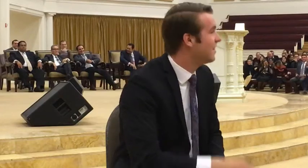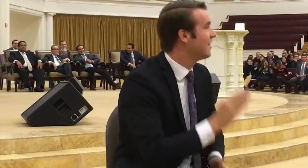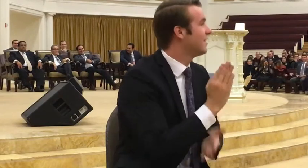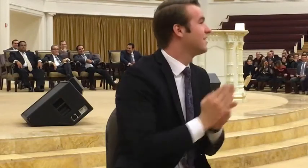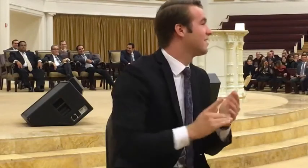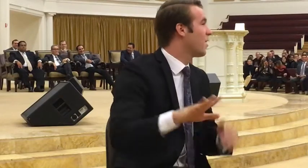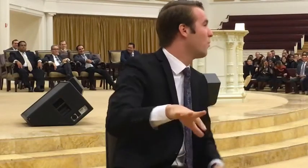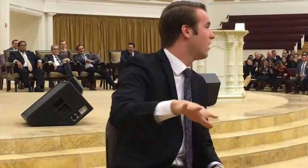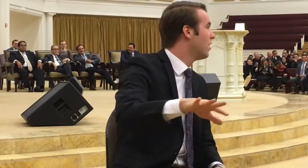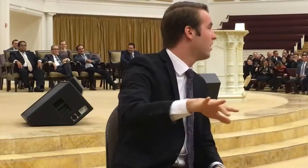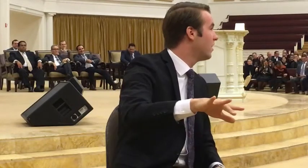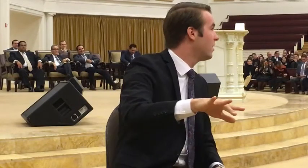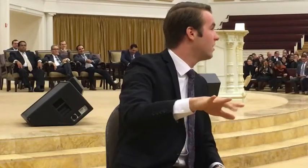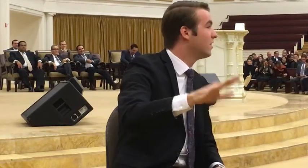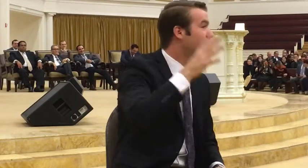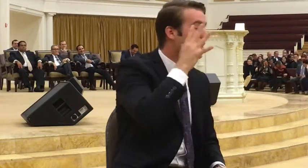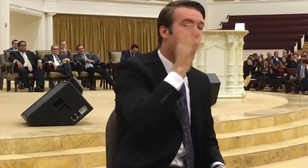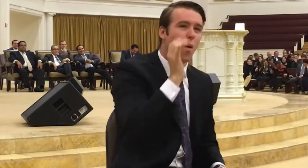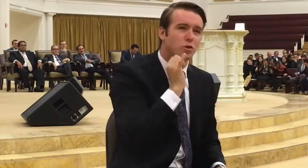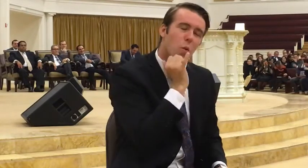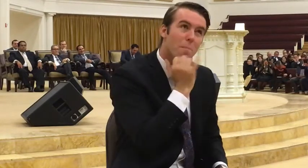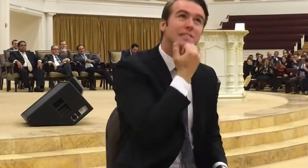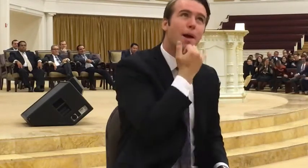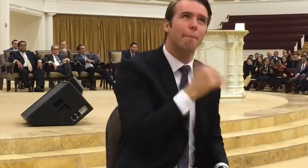Someone is going to mess up.